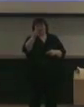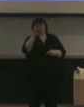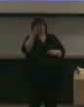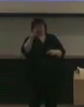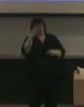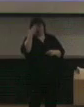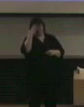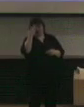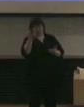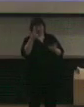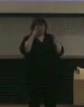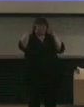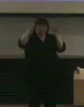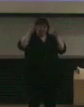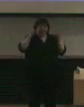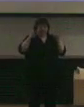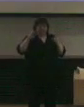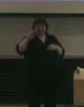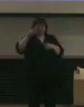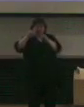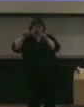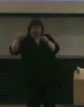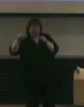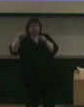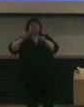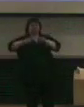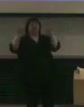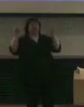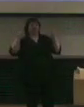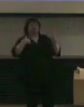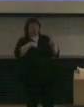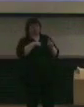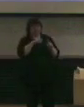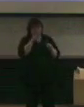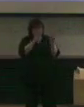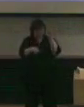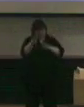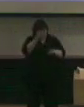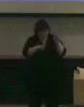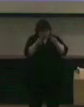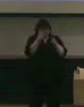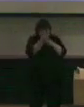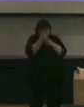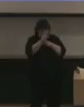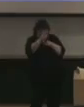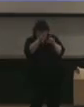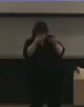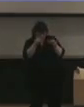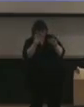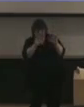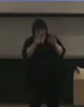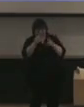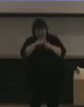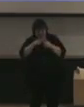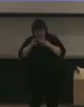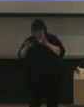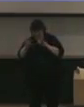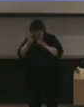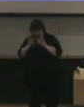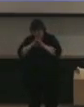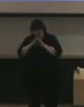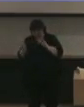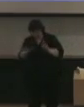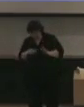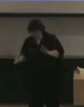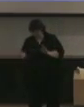probably explain as well. But we would have to get to that level, and then once we figure out that thing, we would have to go through the pictures that